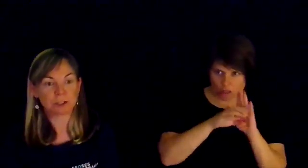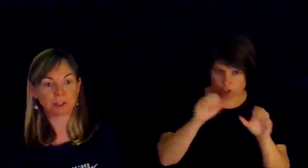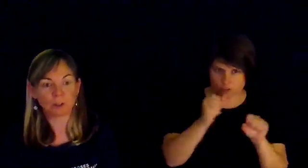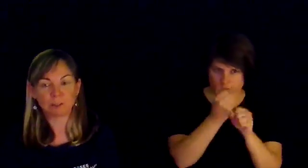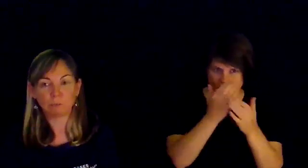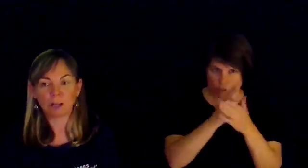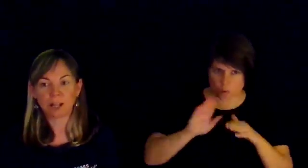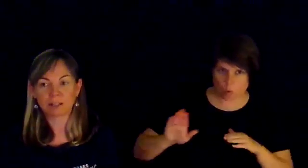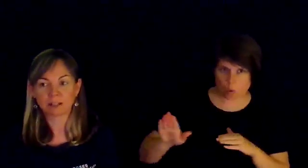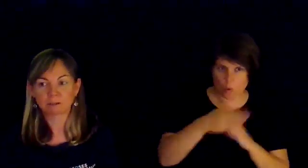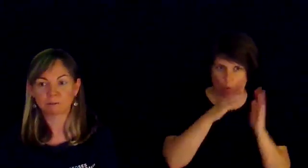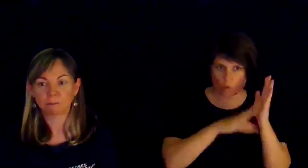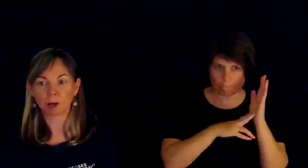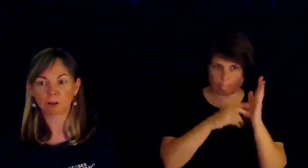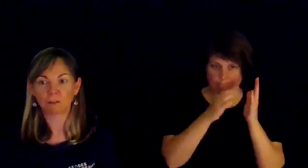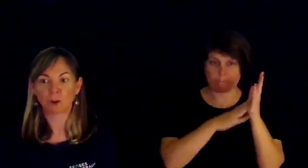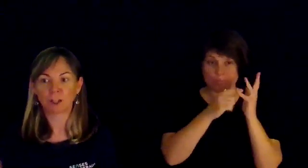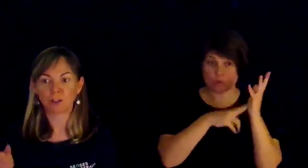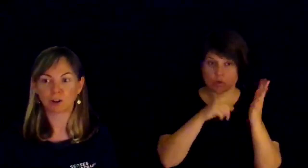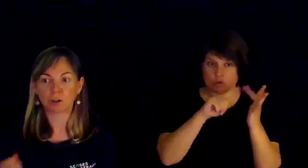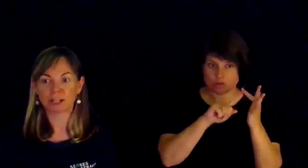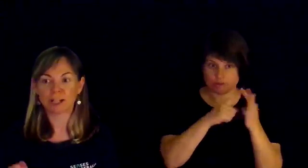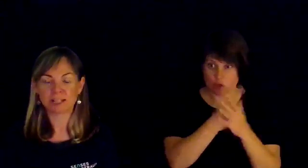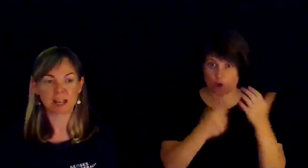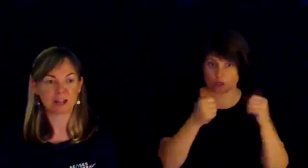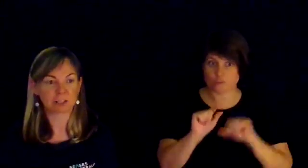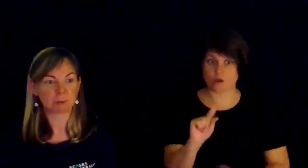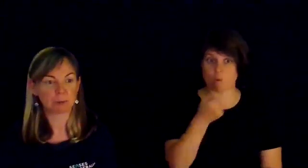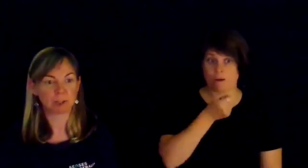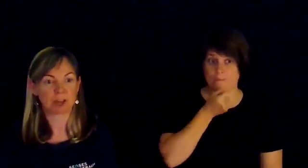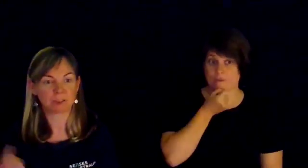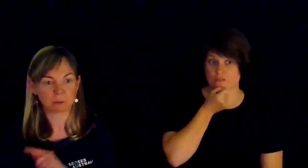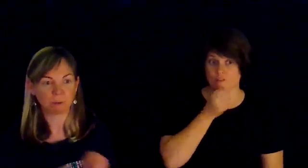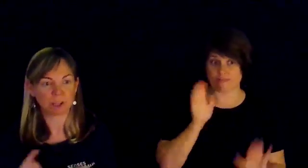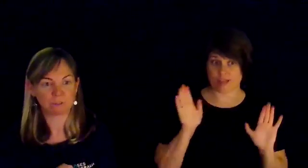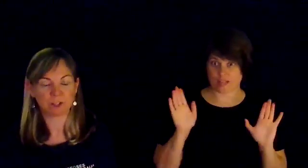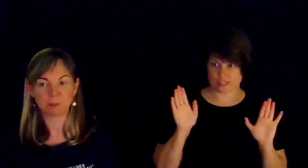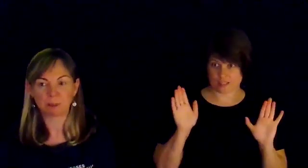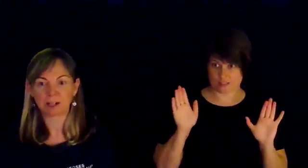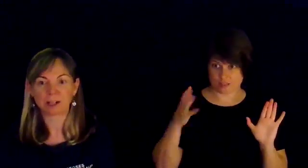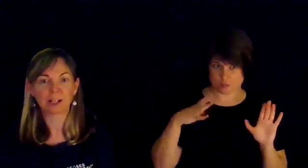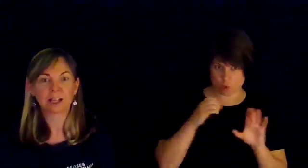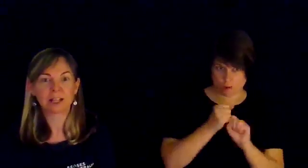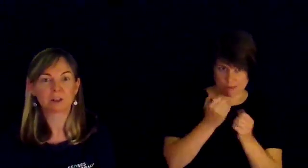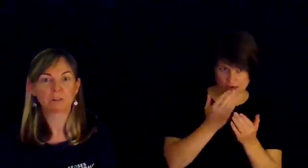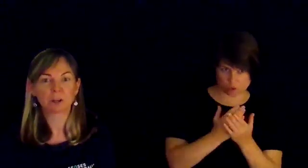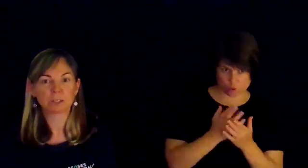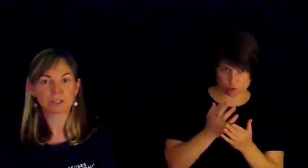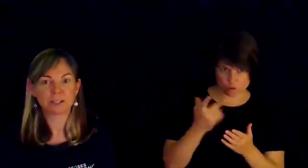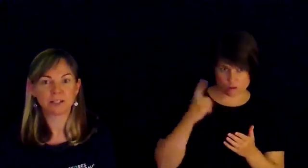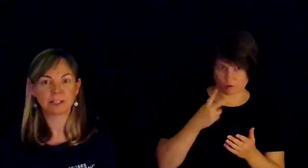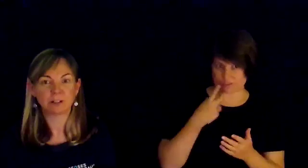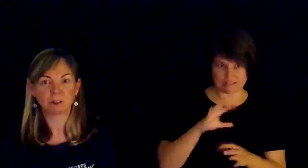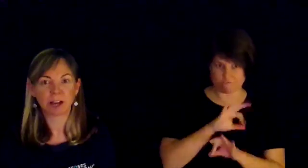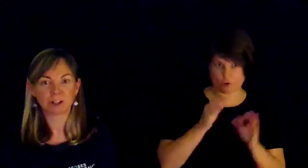are muted, that only one has its microphone, that you don't let any sound come through the others or we'll get feedback. So have we